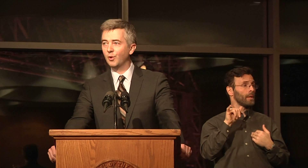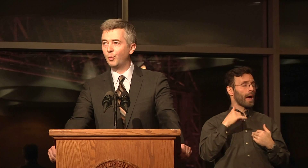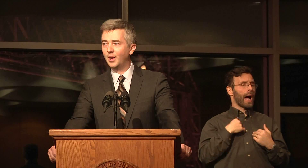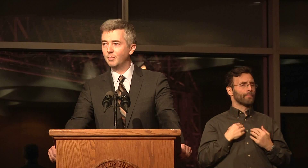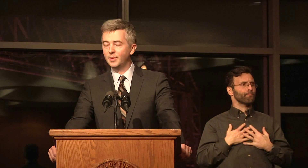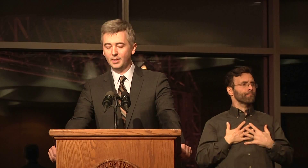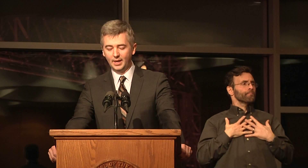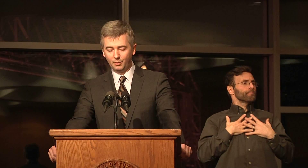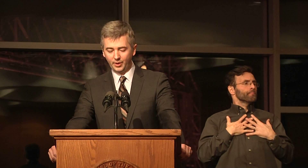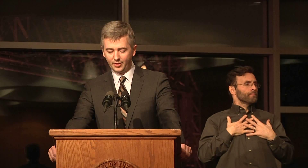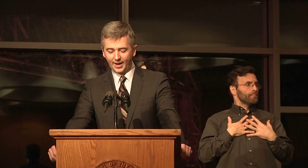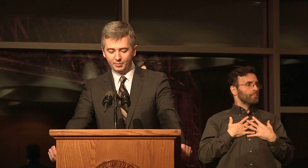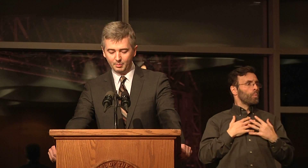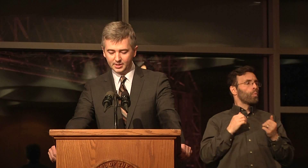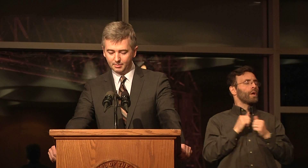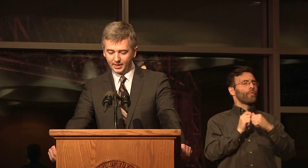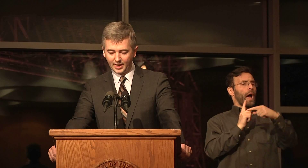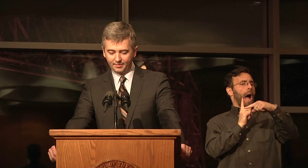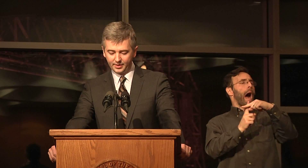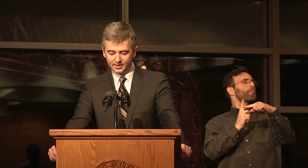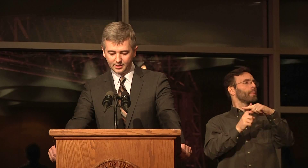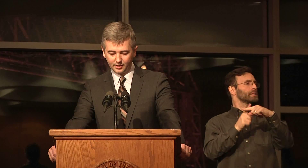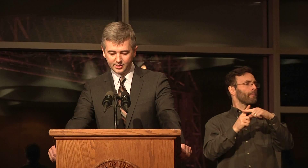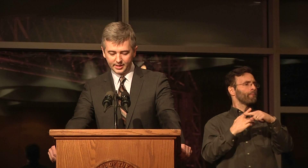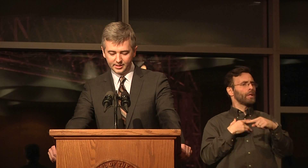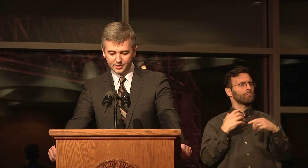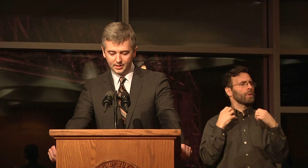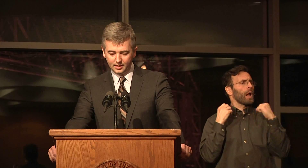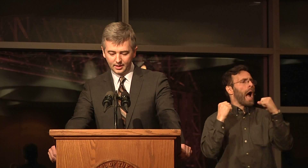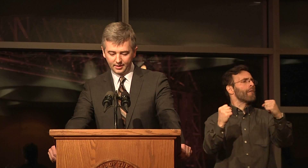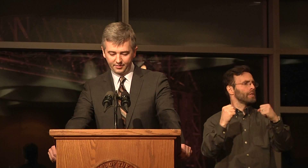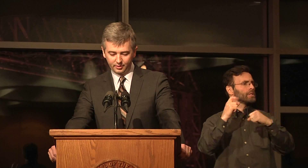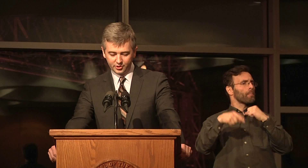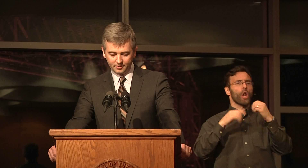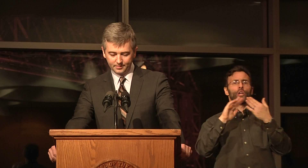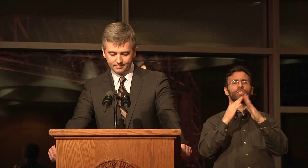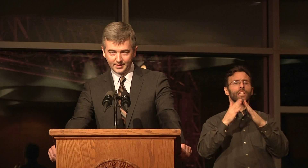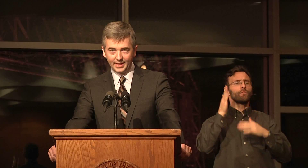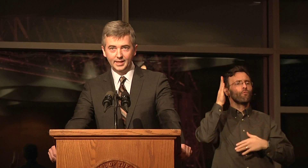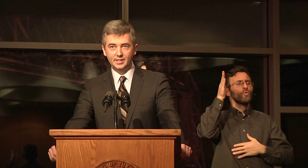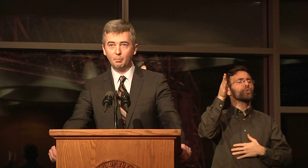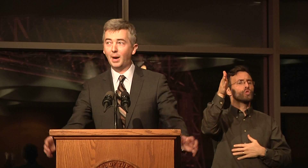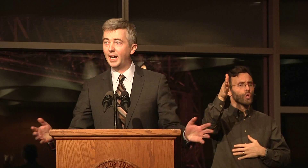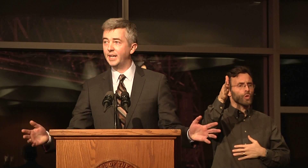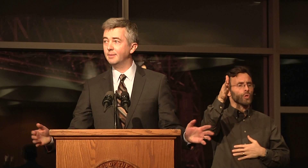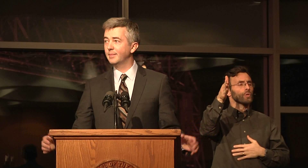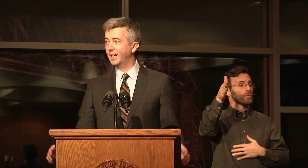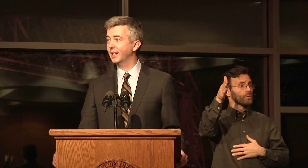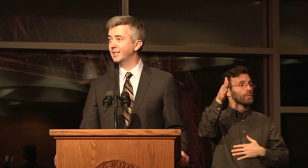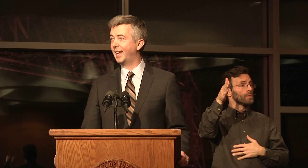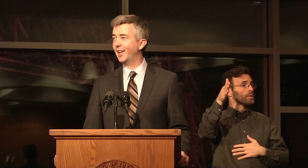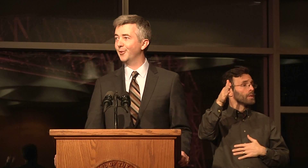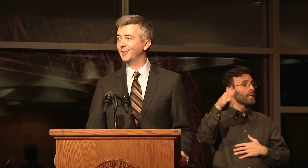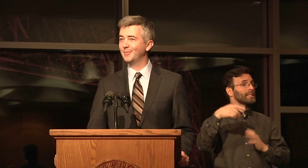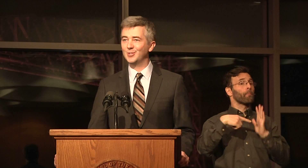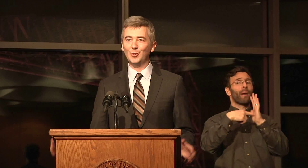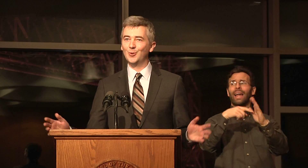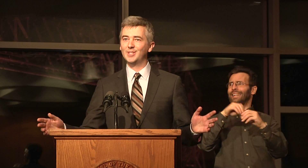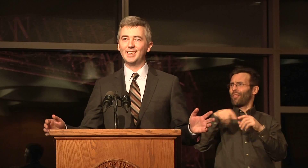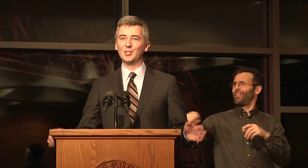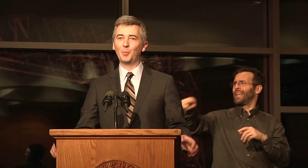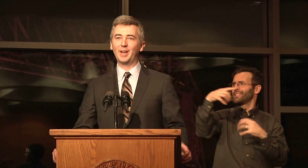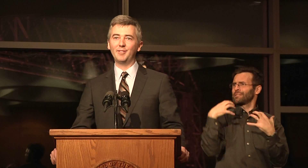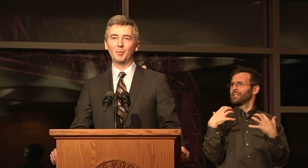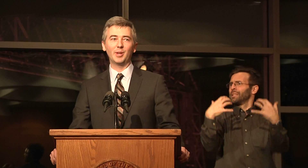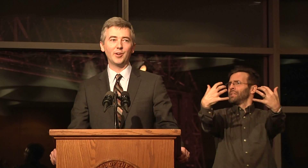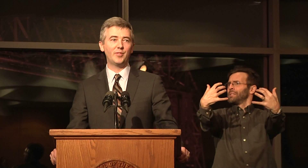filled, overwhelmed with optimism and confidence in our city's future. And it's embodied in this gathering. And so I